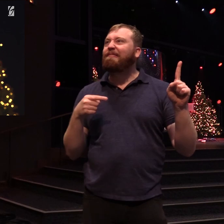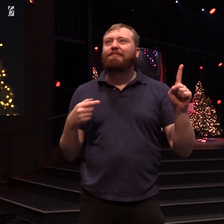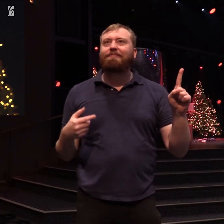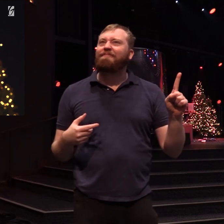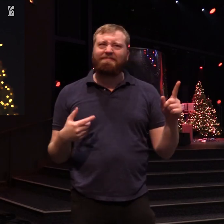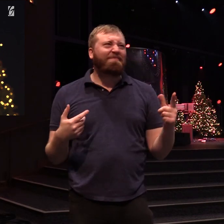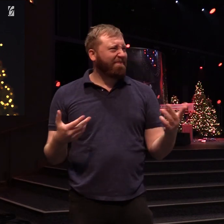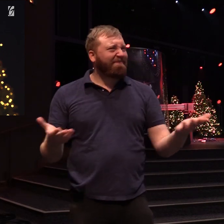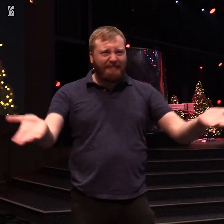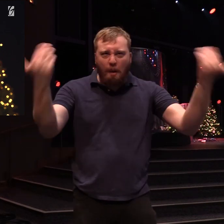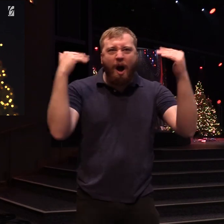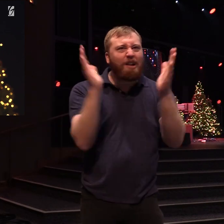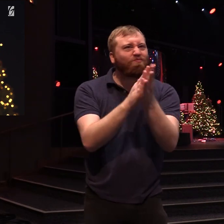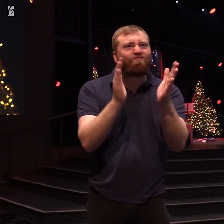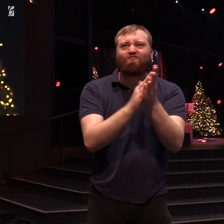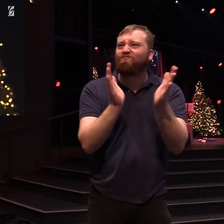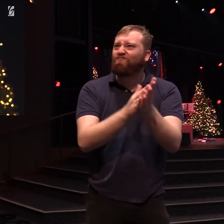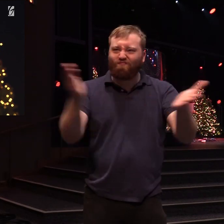do it.